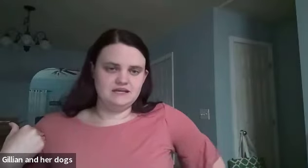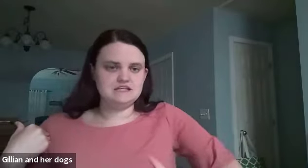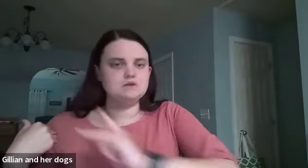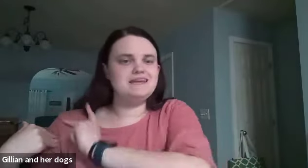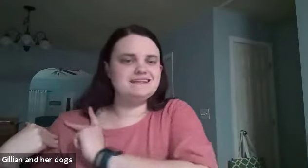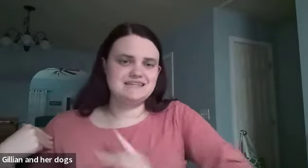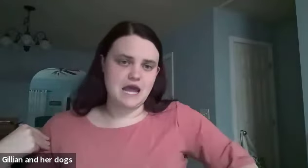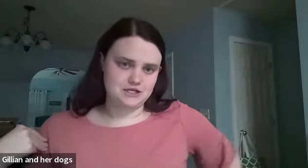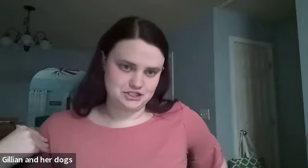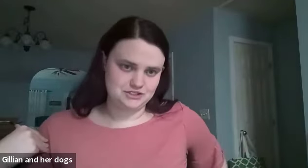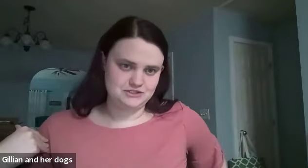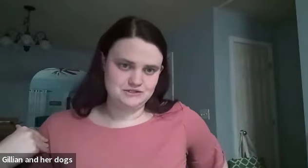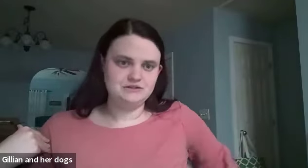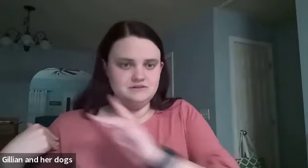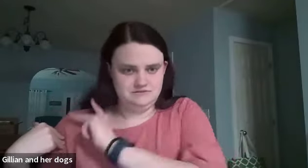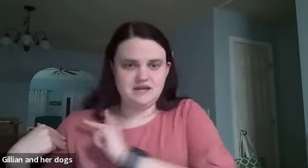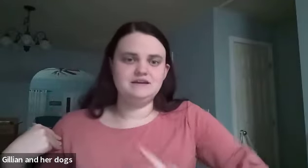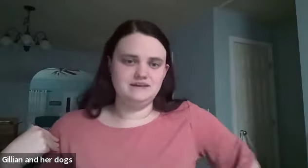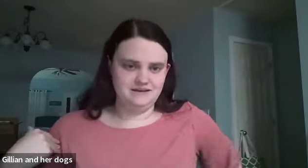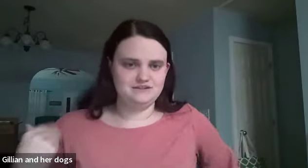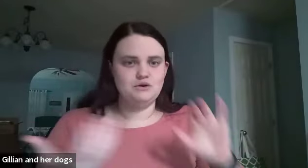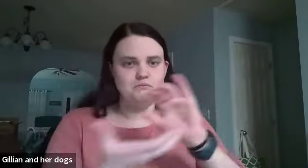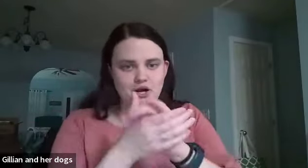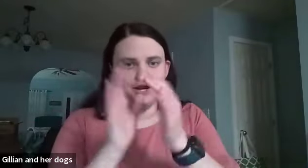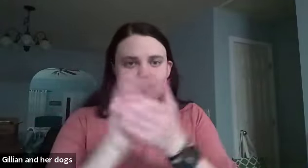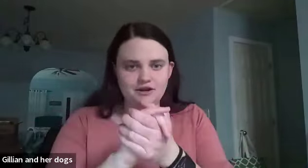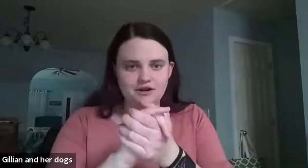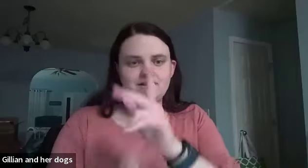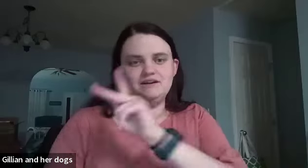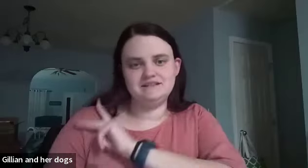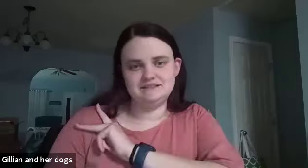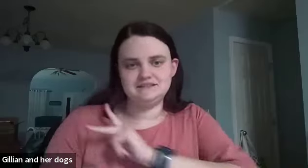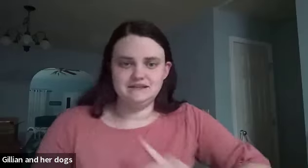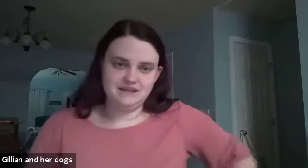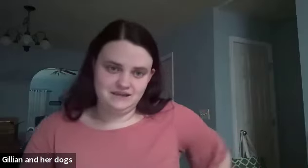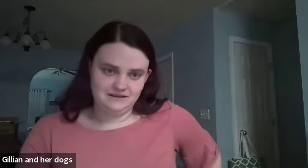It's like you're making a sash. Okay, king. So Burger King.